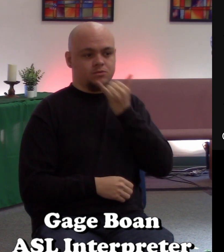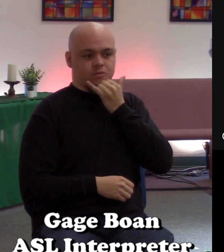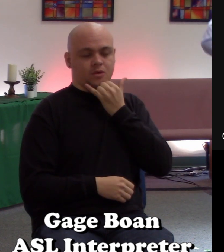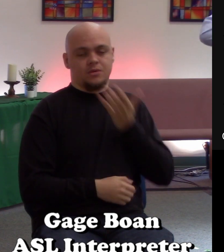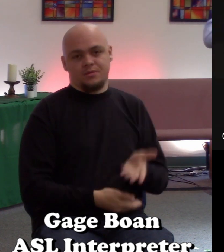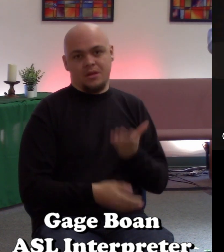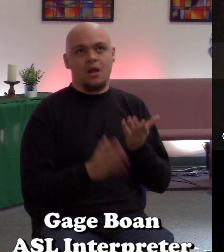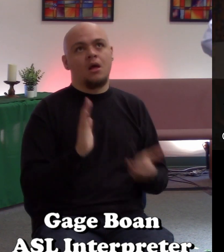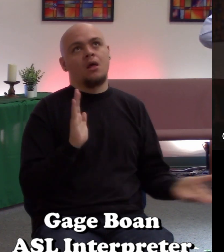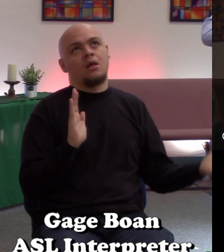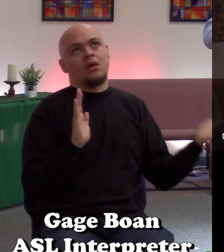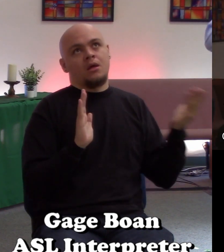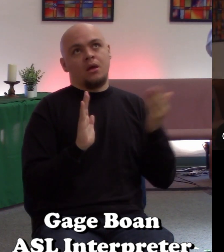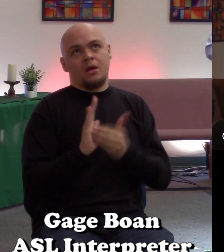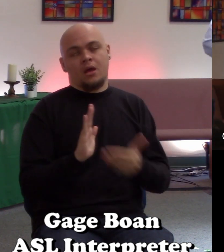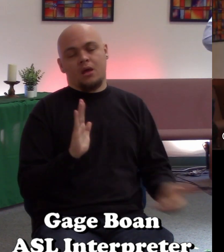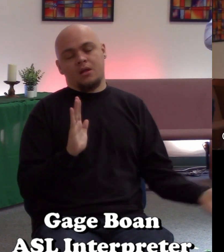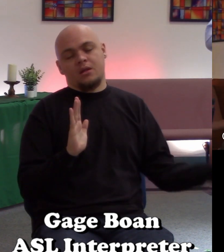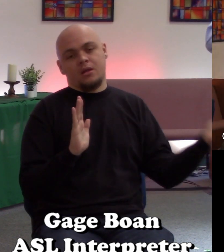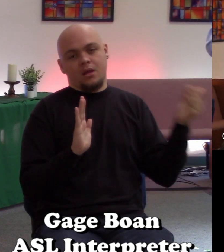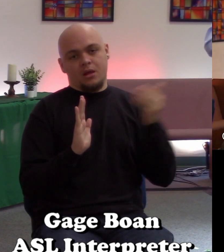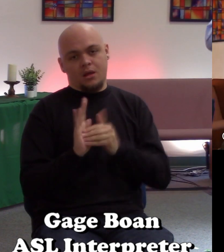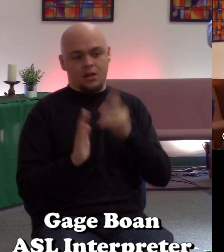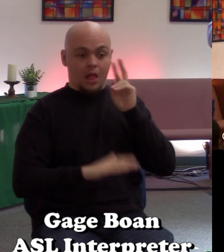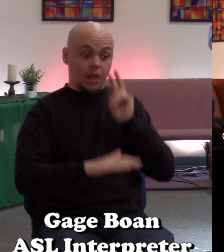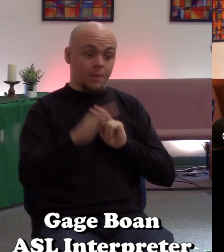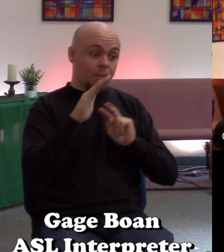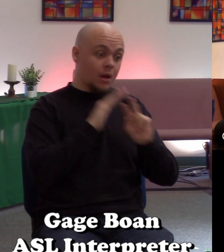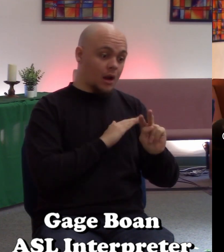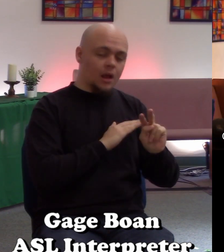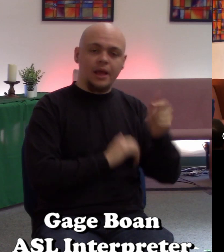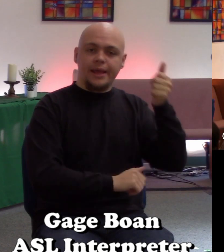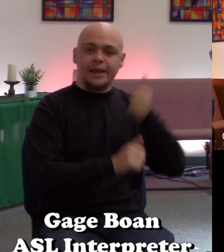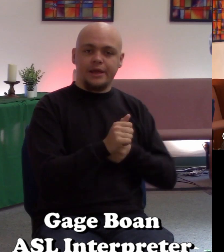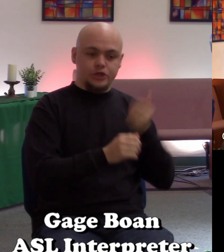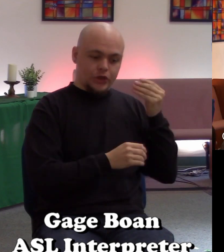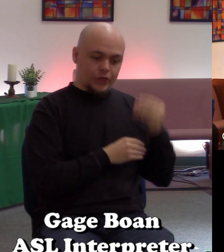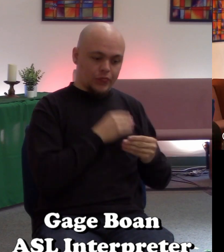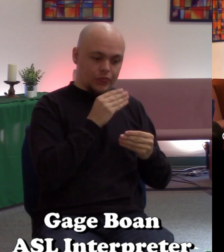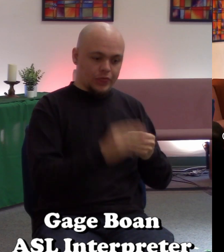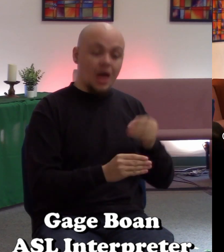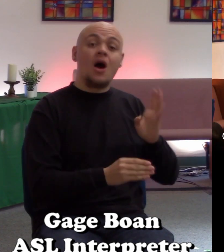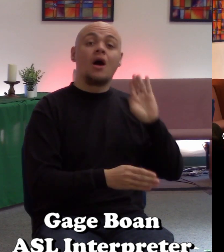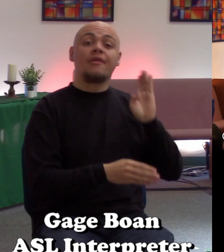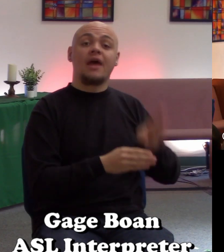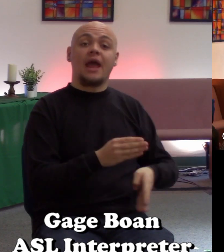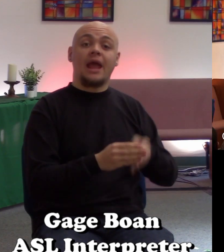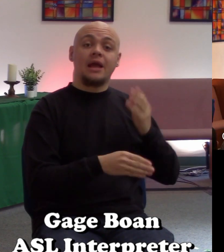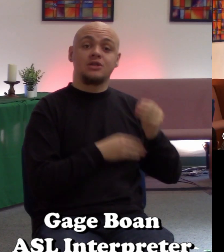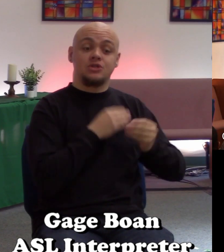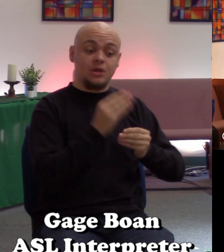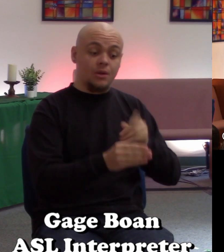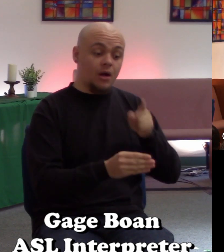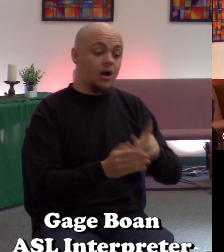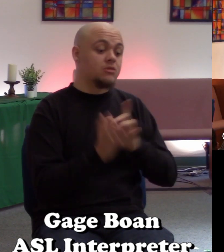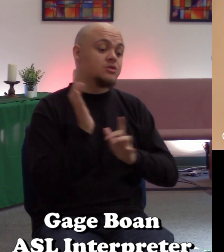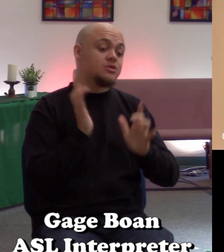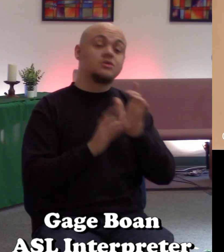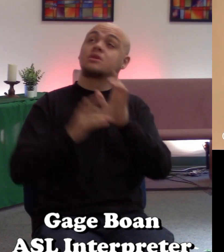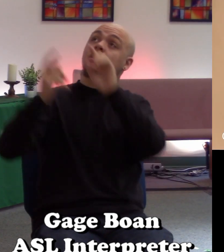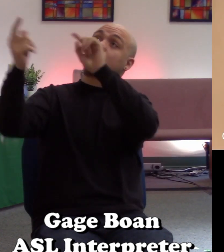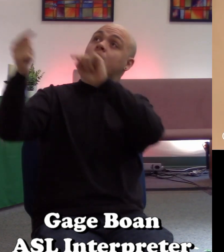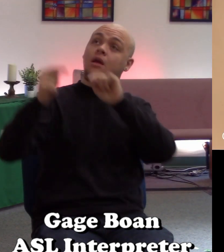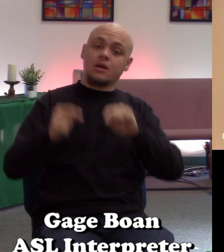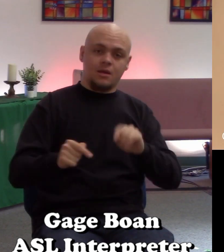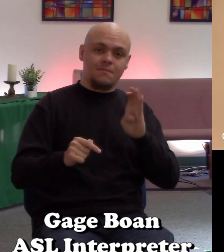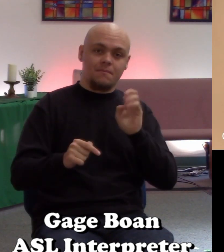wrong. Over and over again, we keep seeing these predictions. Every generation believes that they are the terminal generation, that Jesus